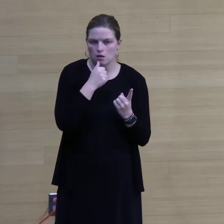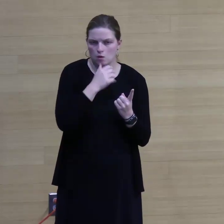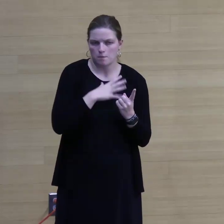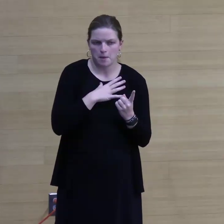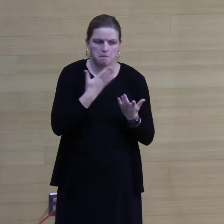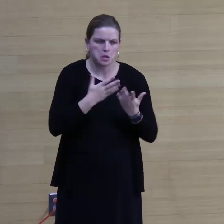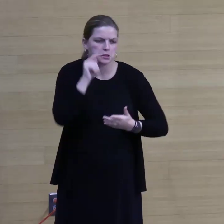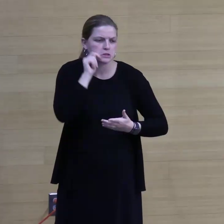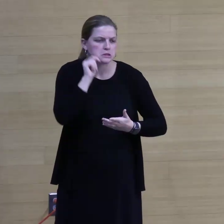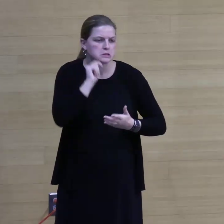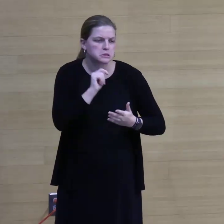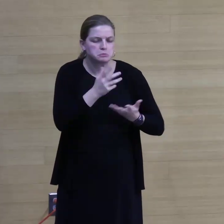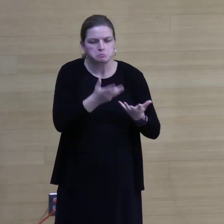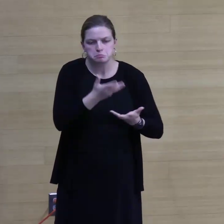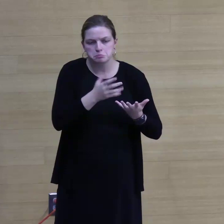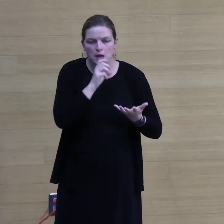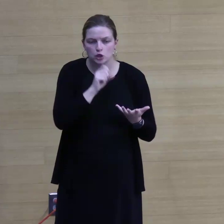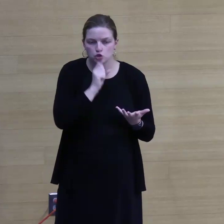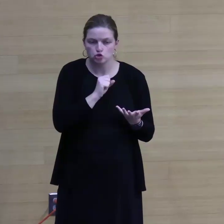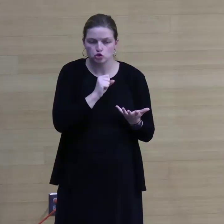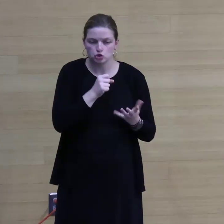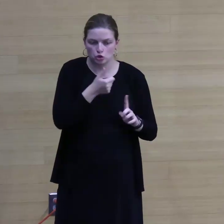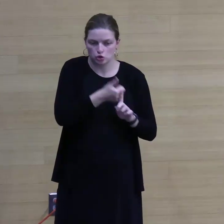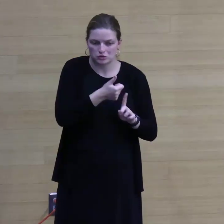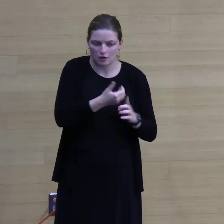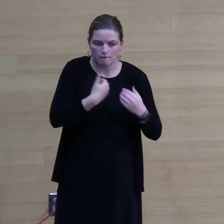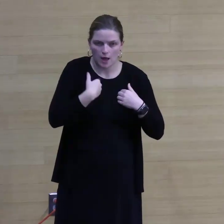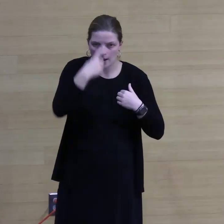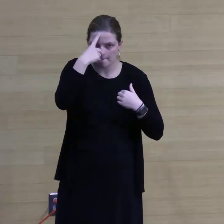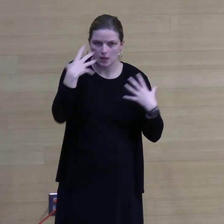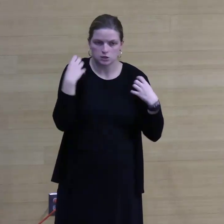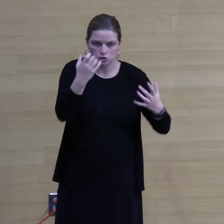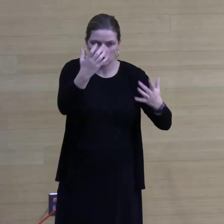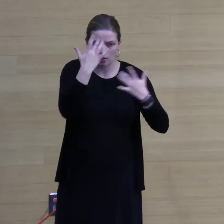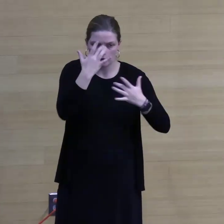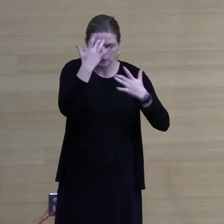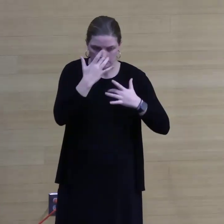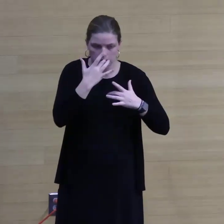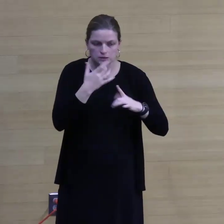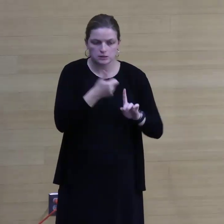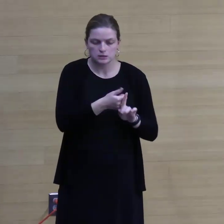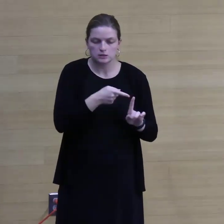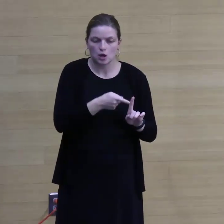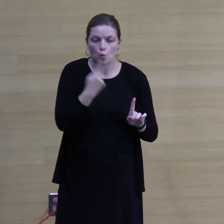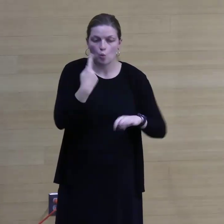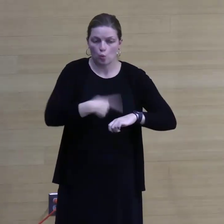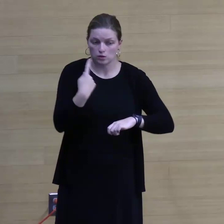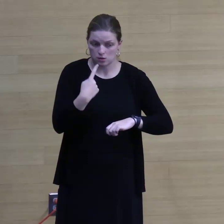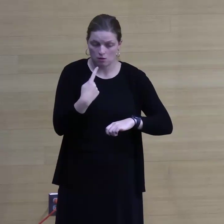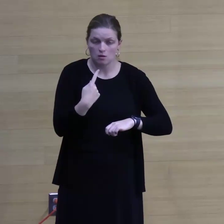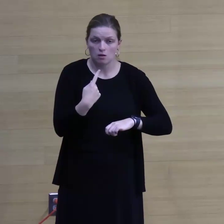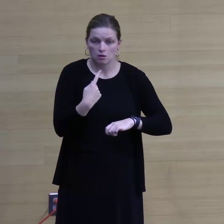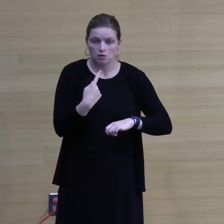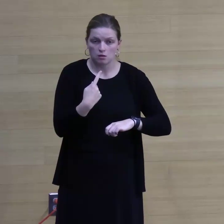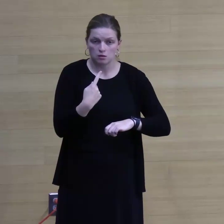her teens, and she had some mental illnesses. And one time